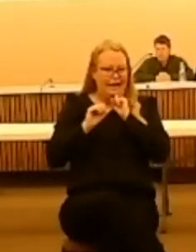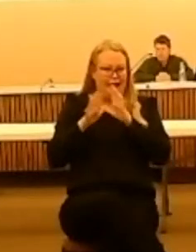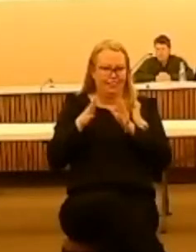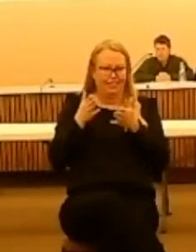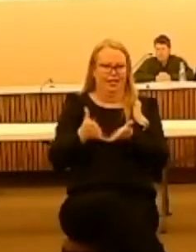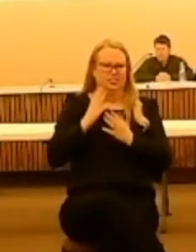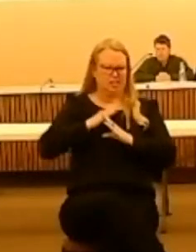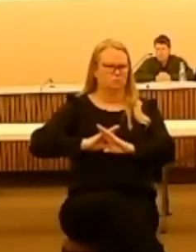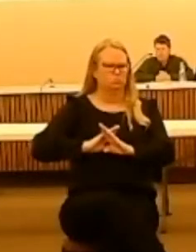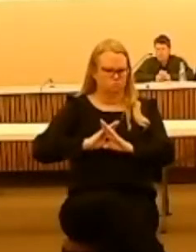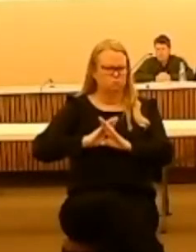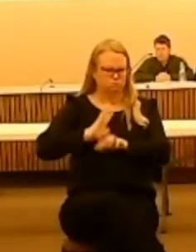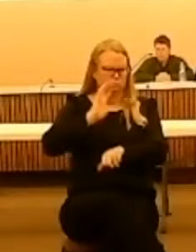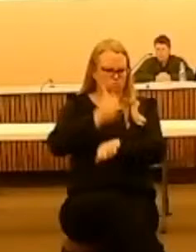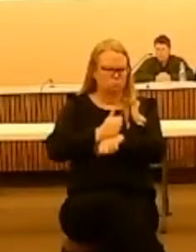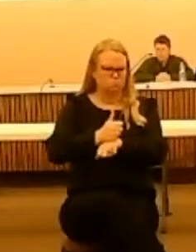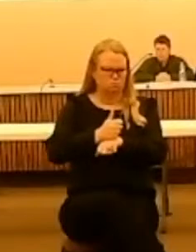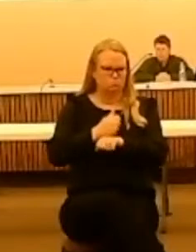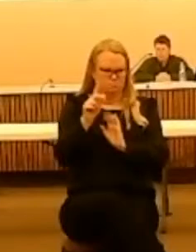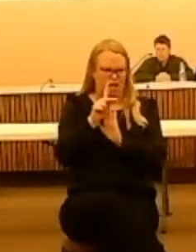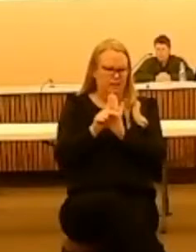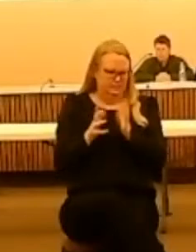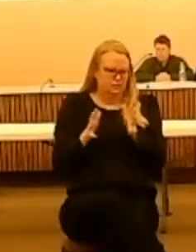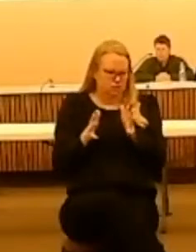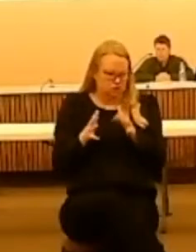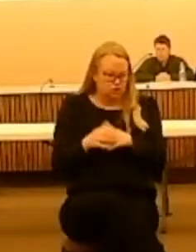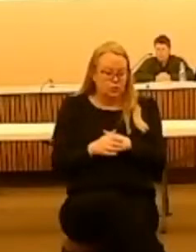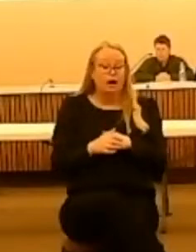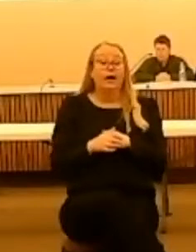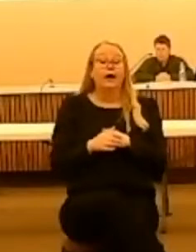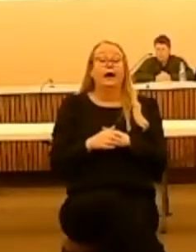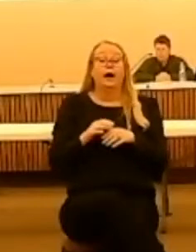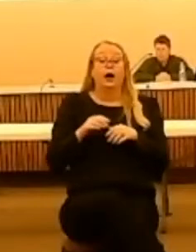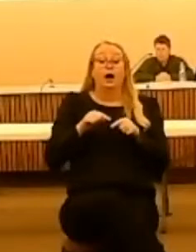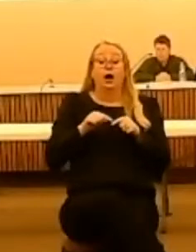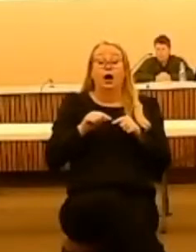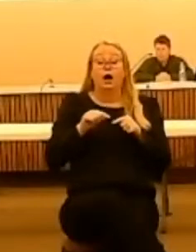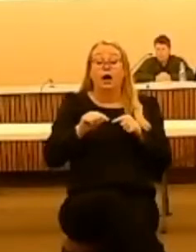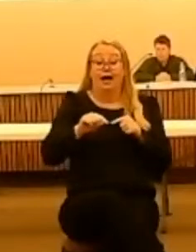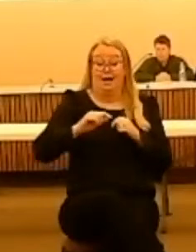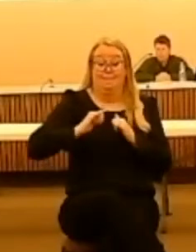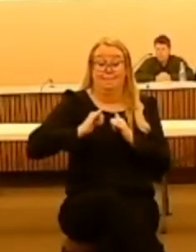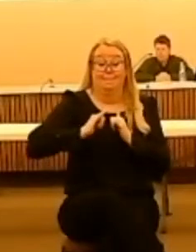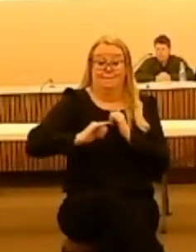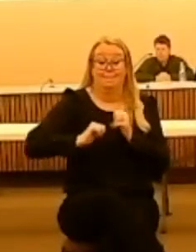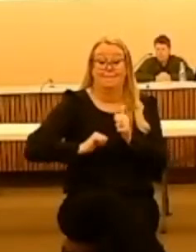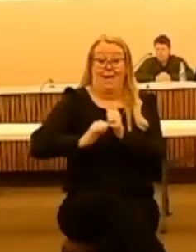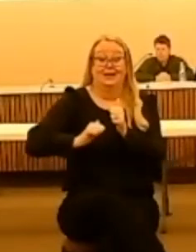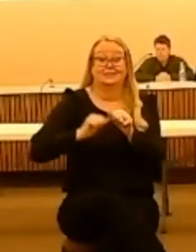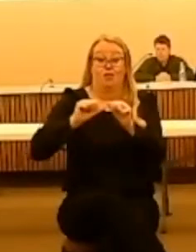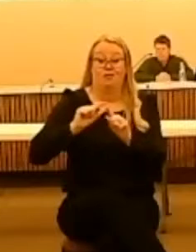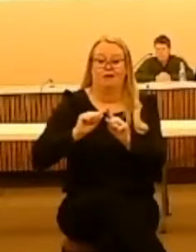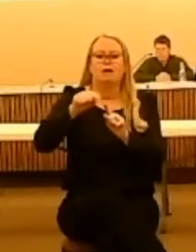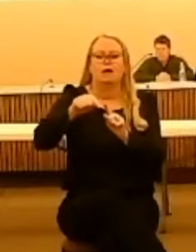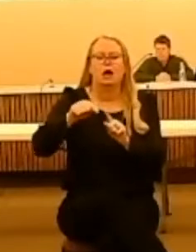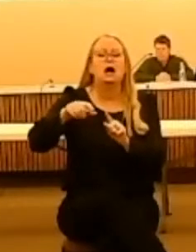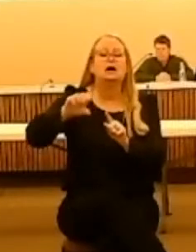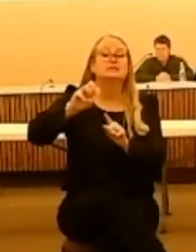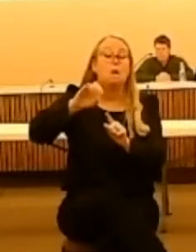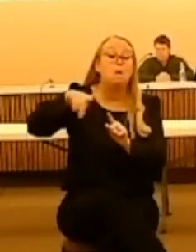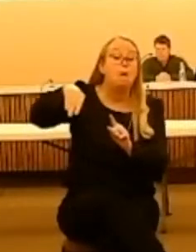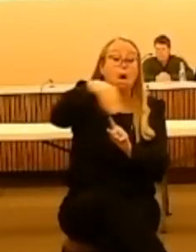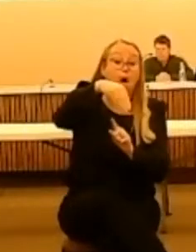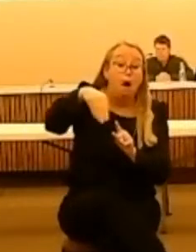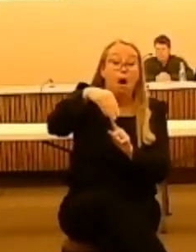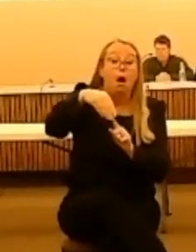it, and it would be feasible to connect the 2 with a road and then try to put some more lots along that, but just decided that that was not